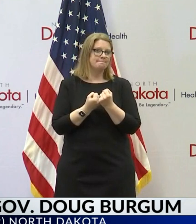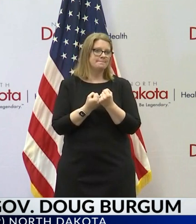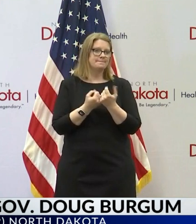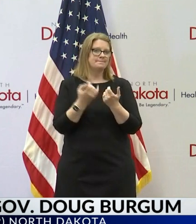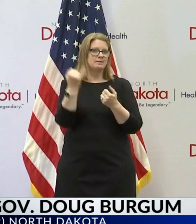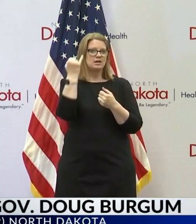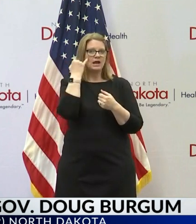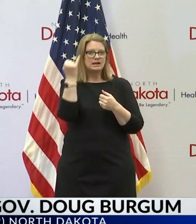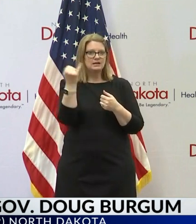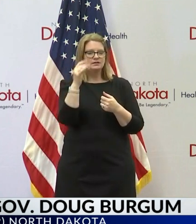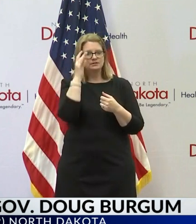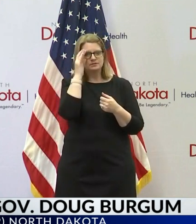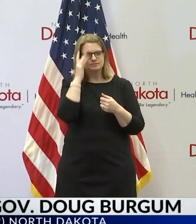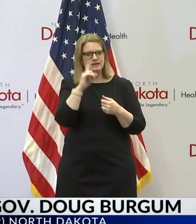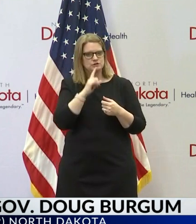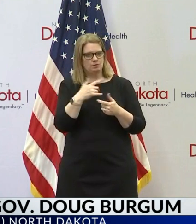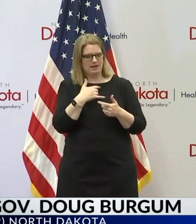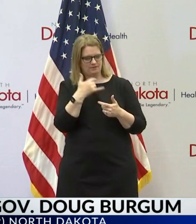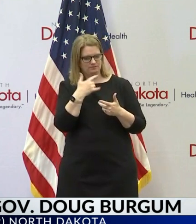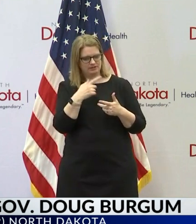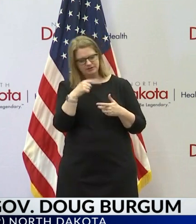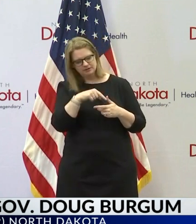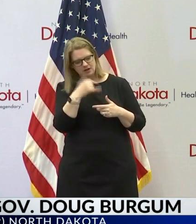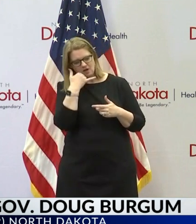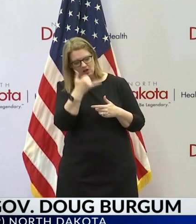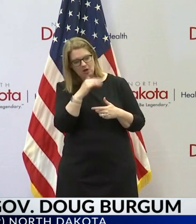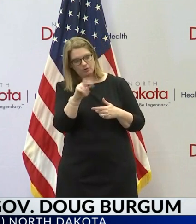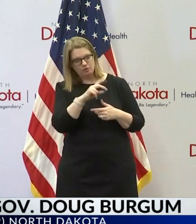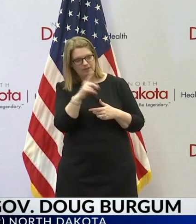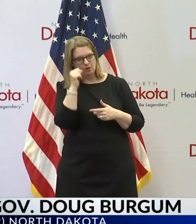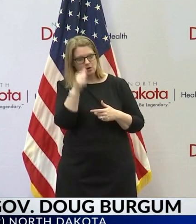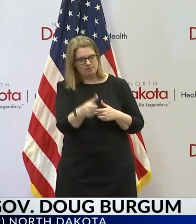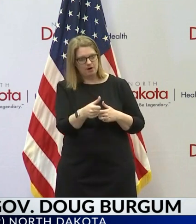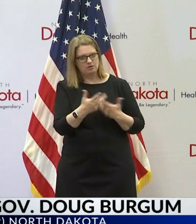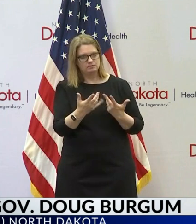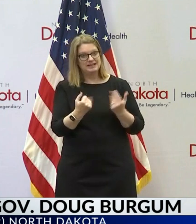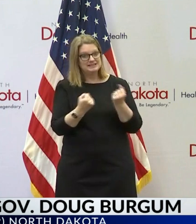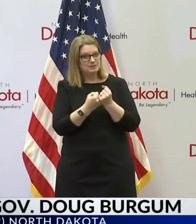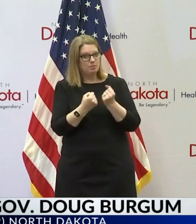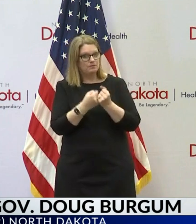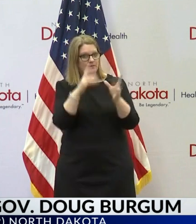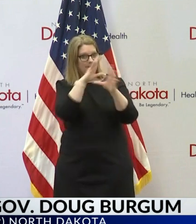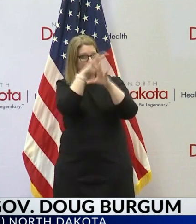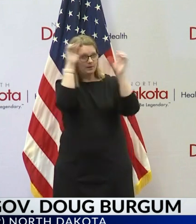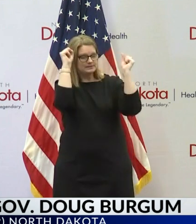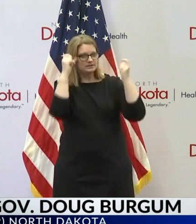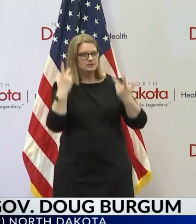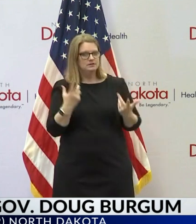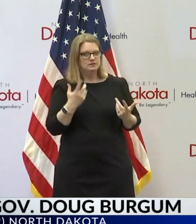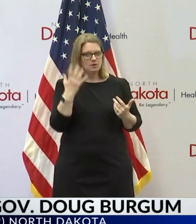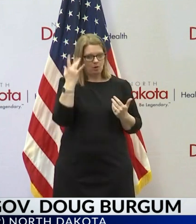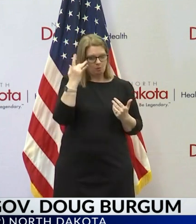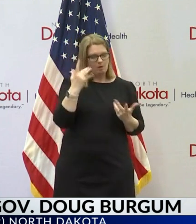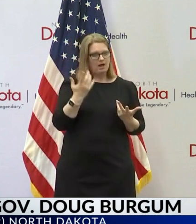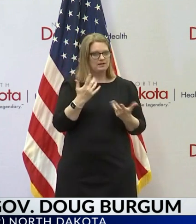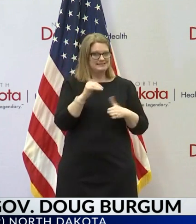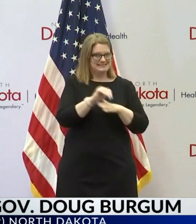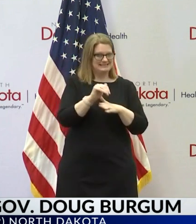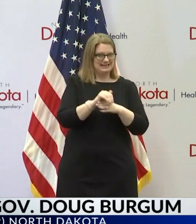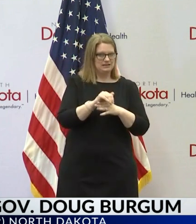idea of let's make sure we have a call with North Dakota tomorrow. So support from the president about why we're having this call